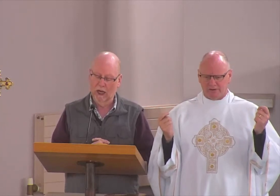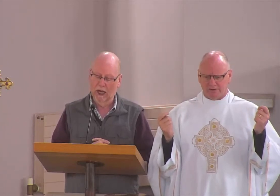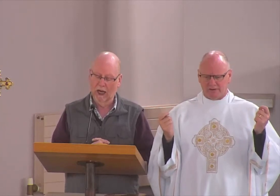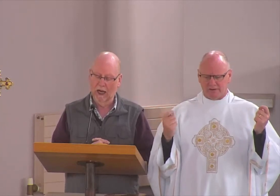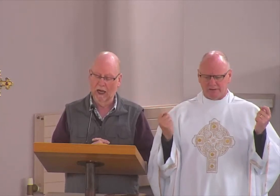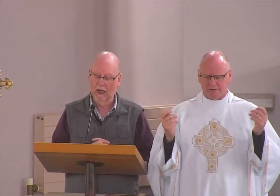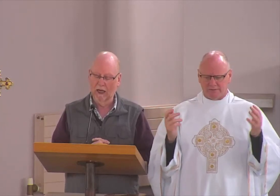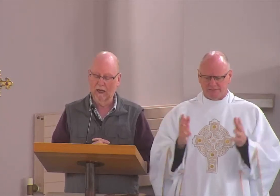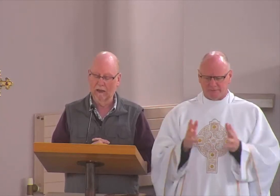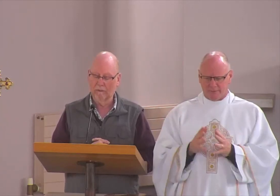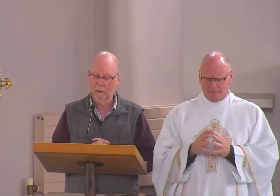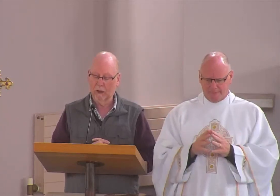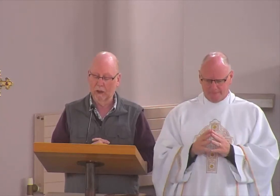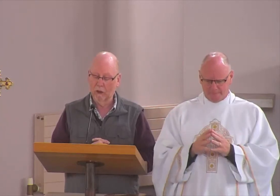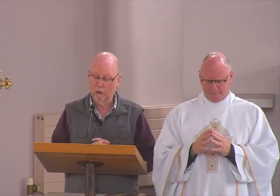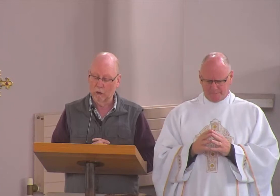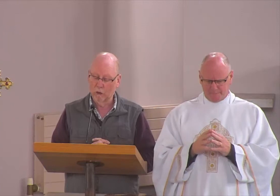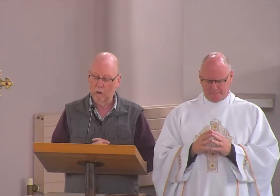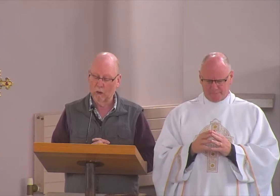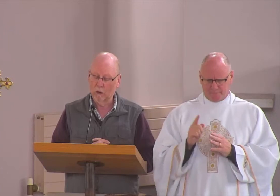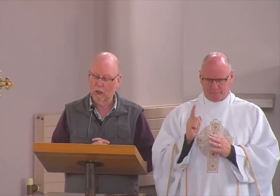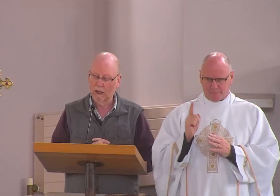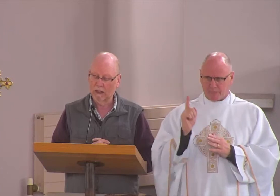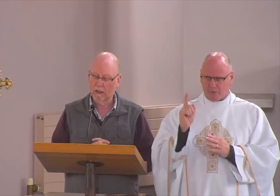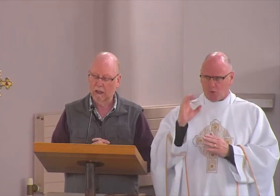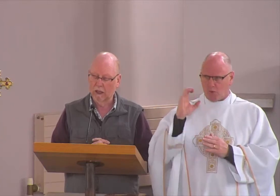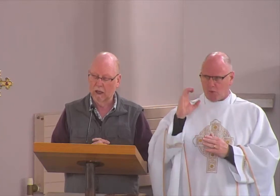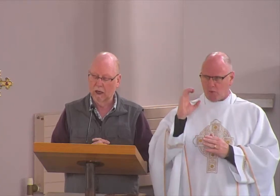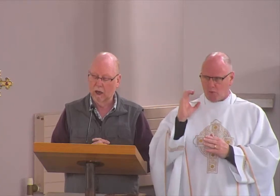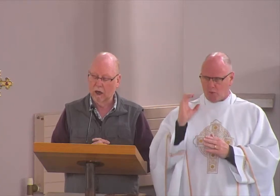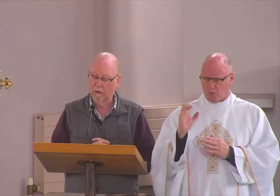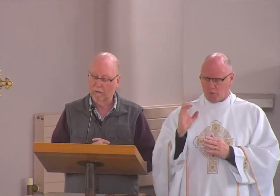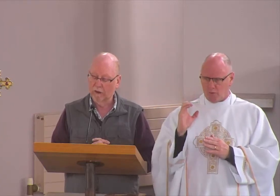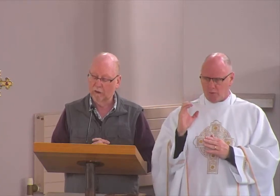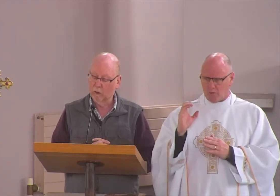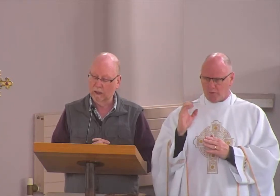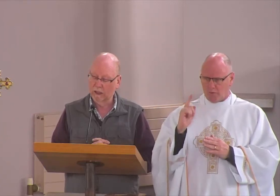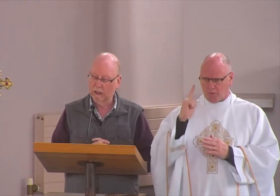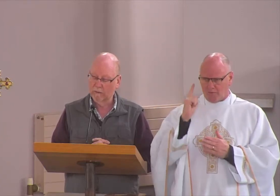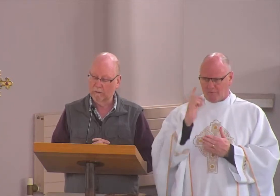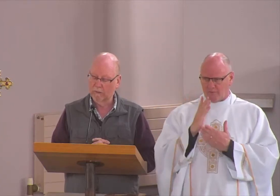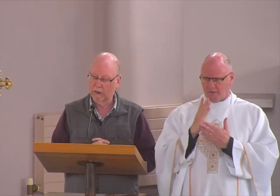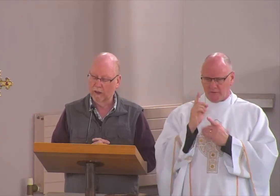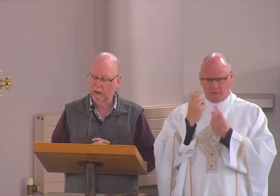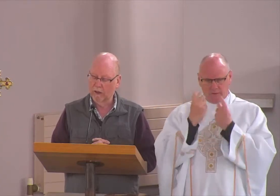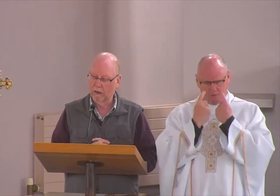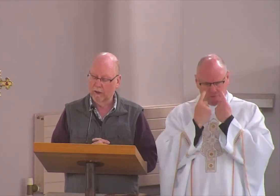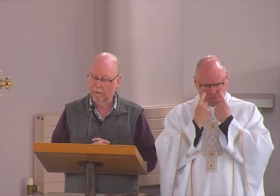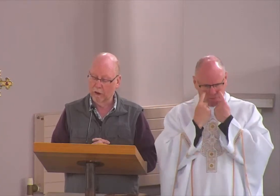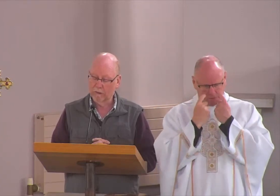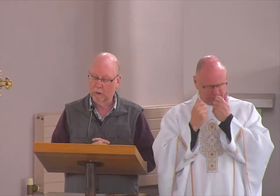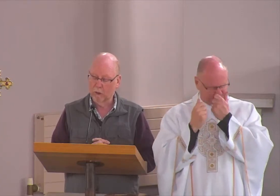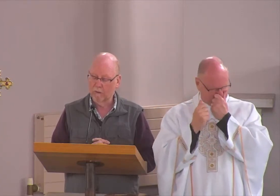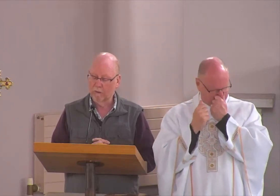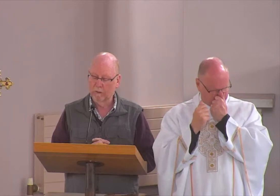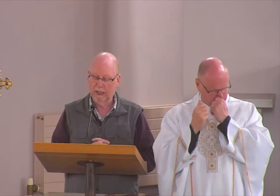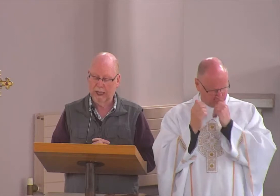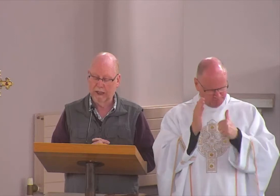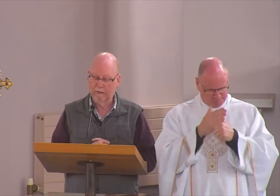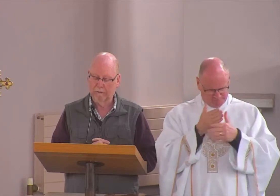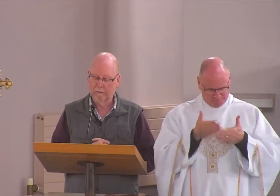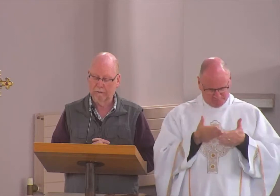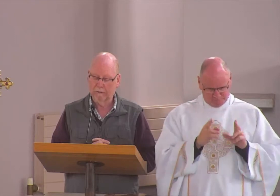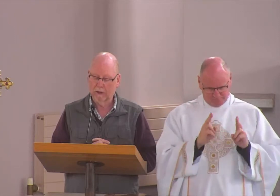alleluia. You, O Christ, are the faithful witness, the firstborn from the